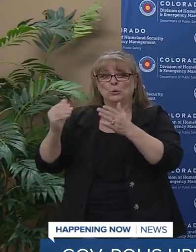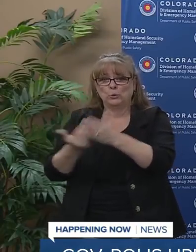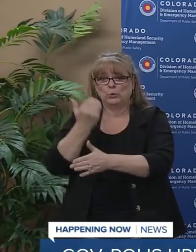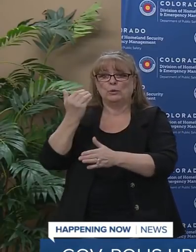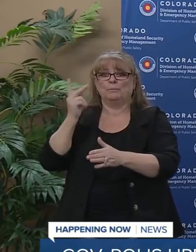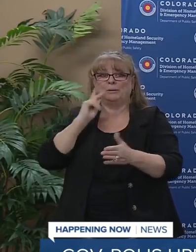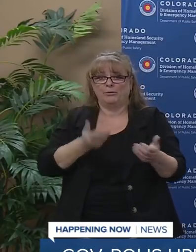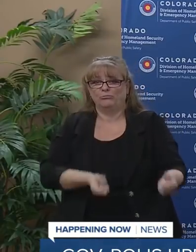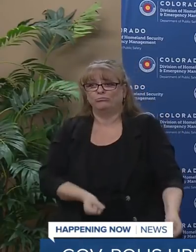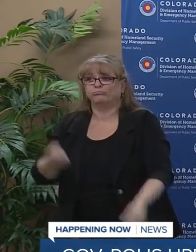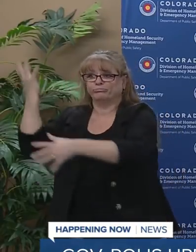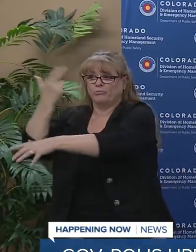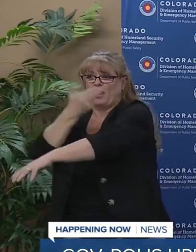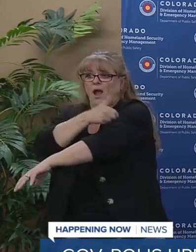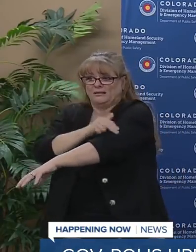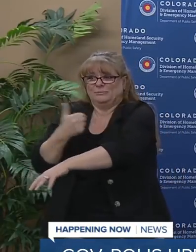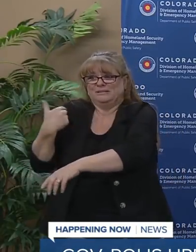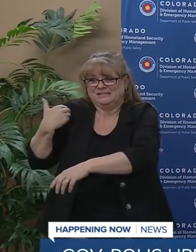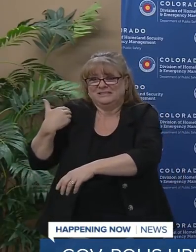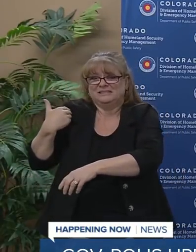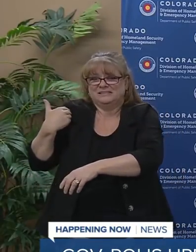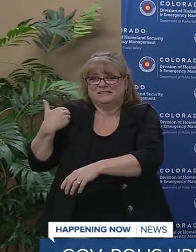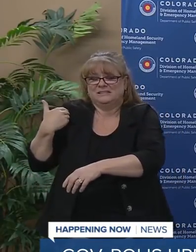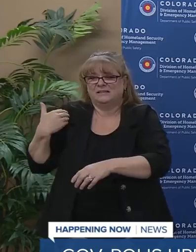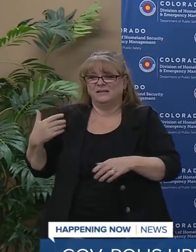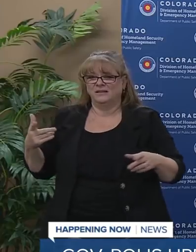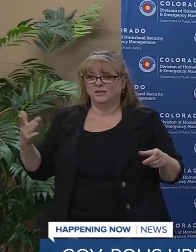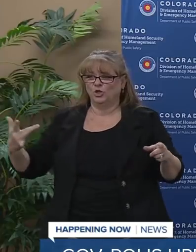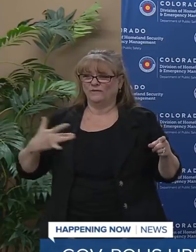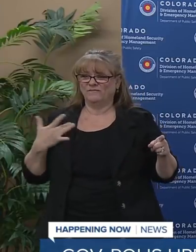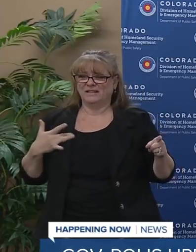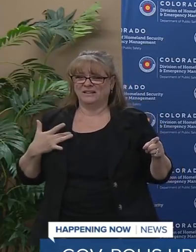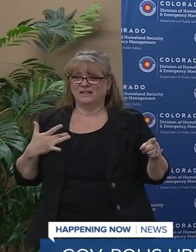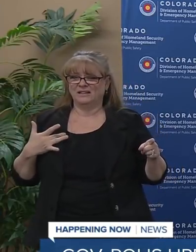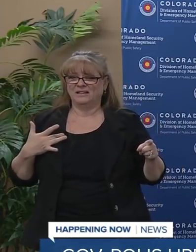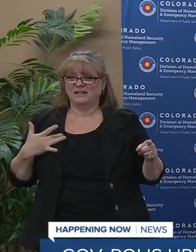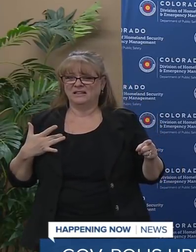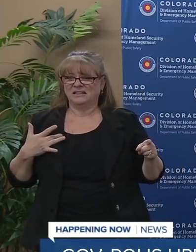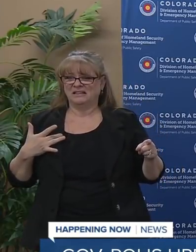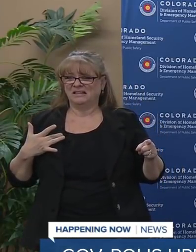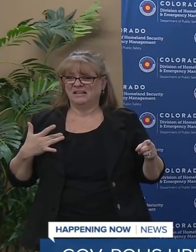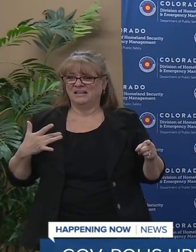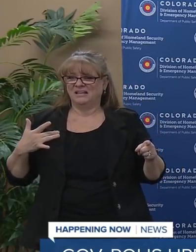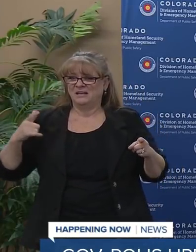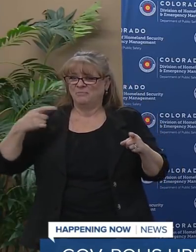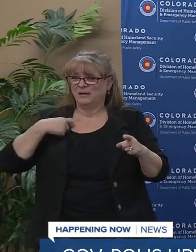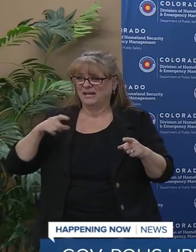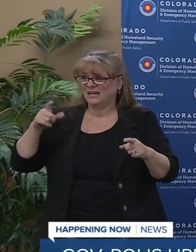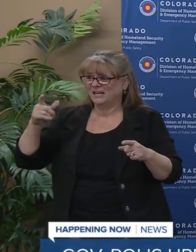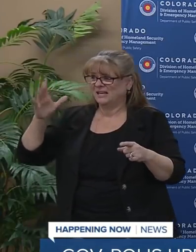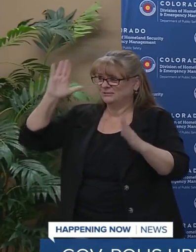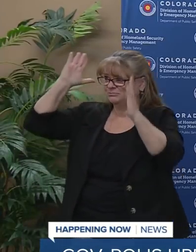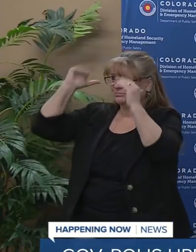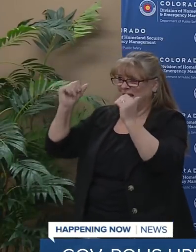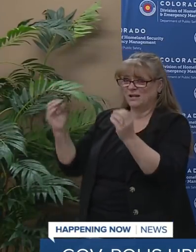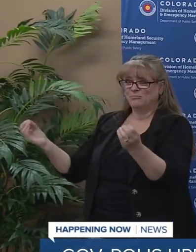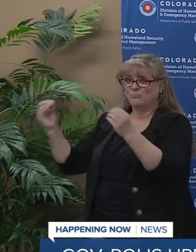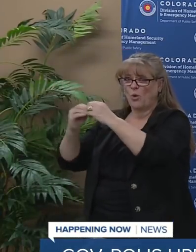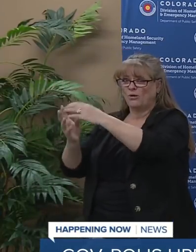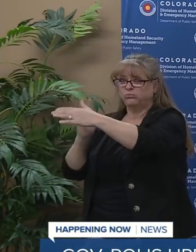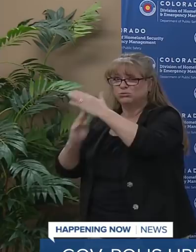you any pause that we're not seeing it spike up to 200 a day or 300 a day? And then